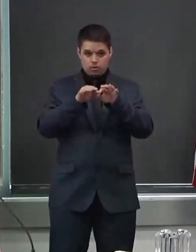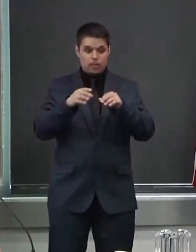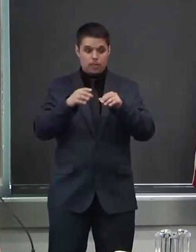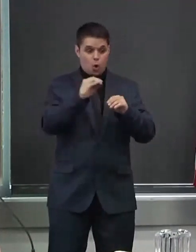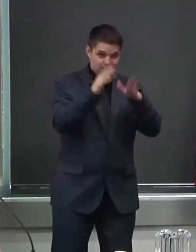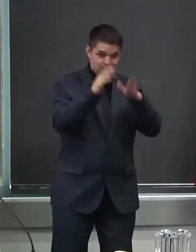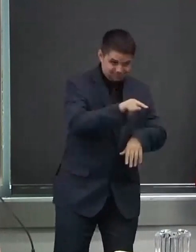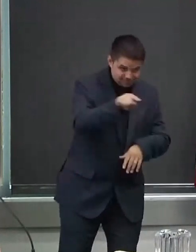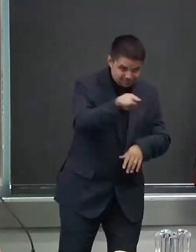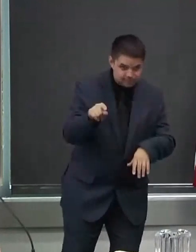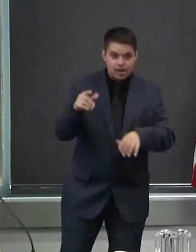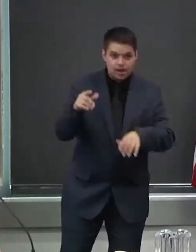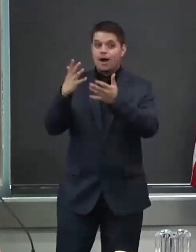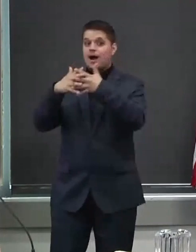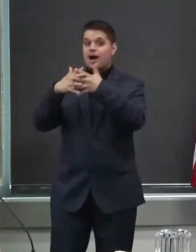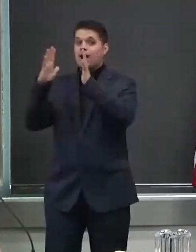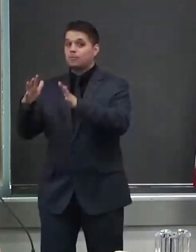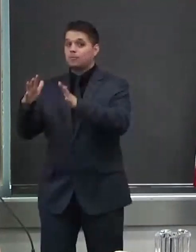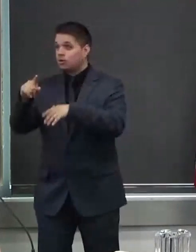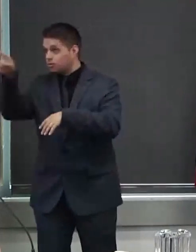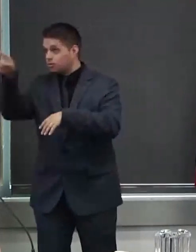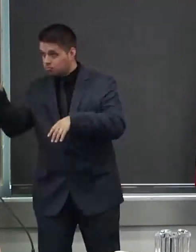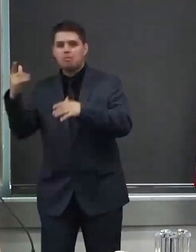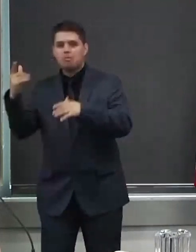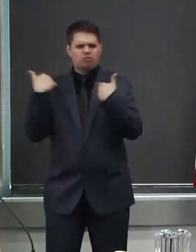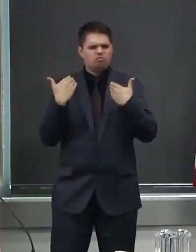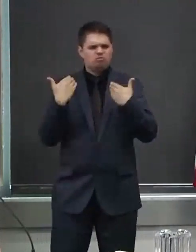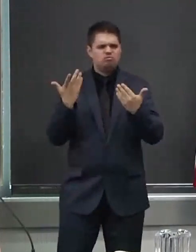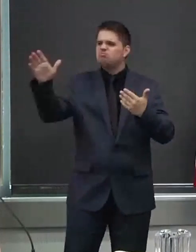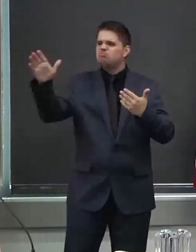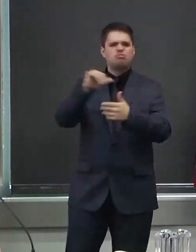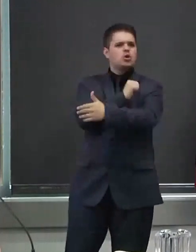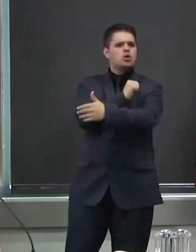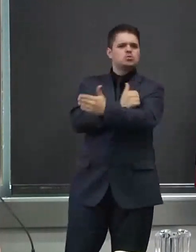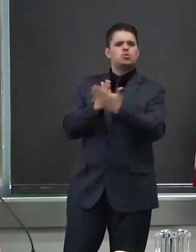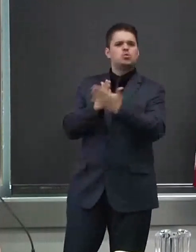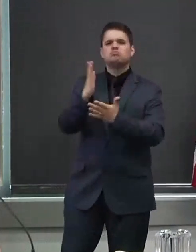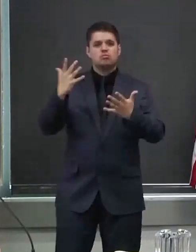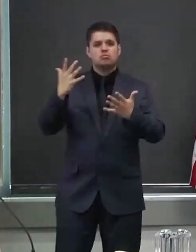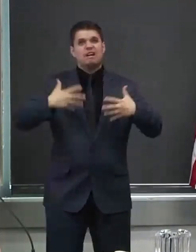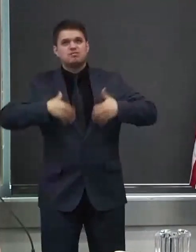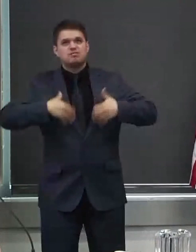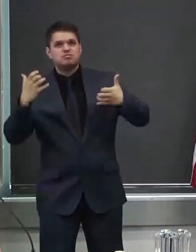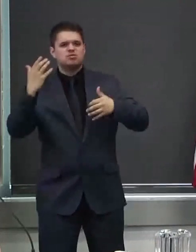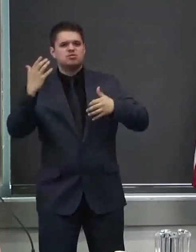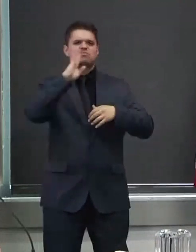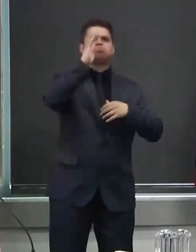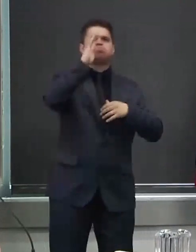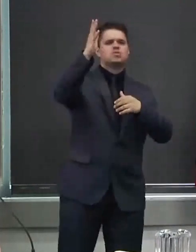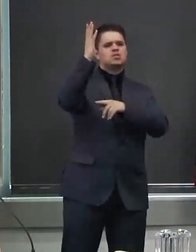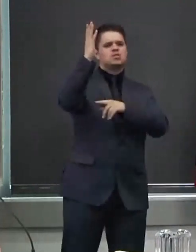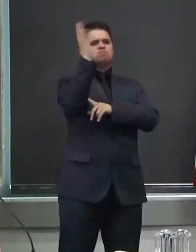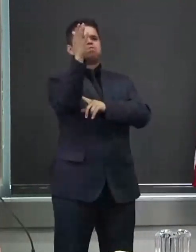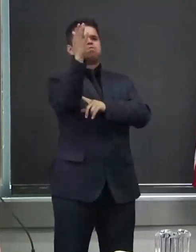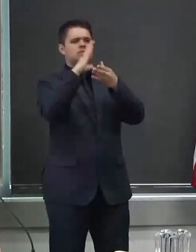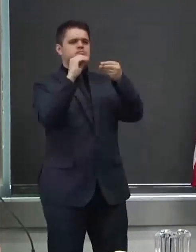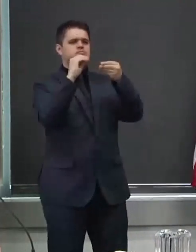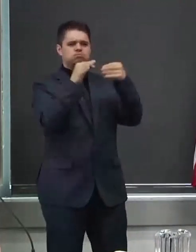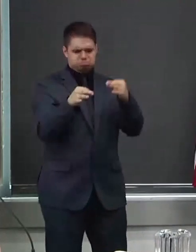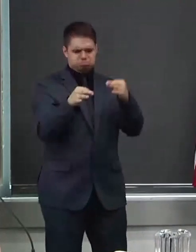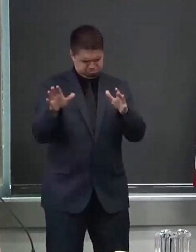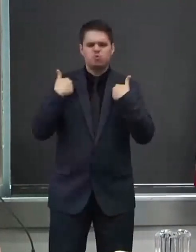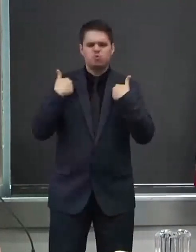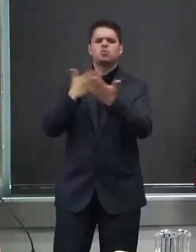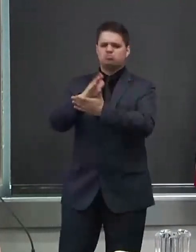right to free speech. I am outraged, like my fellow Oregonians, about